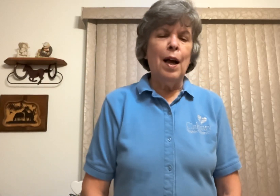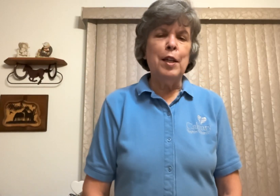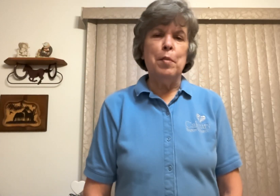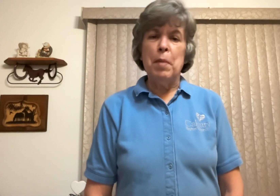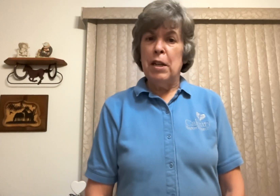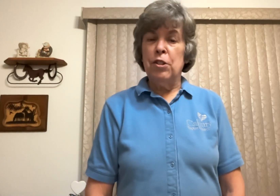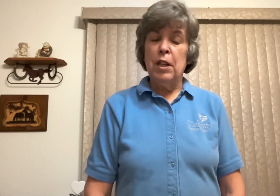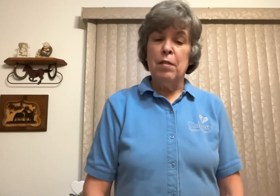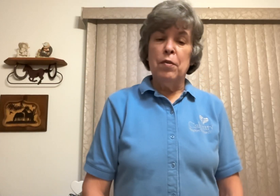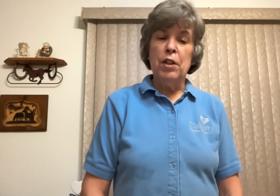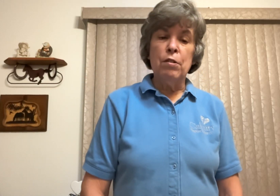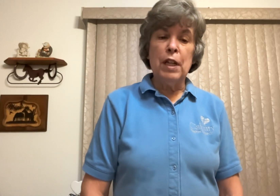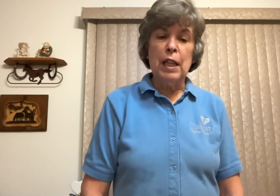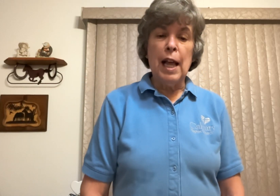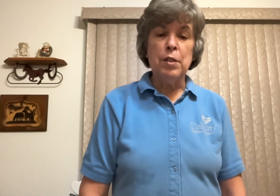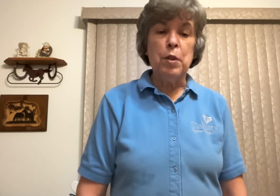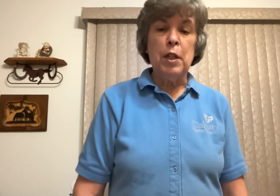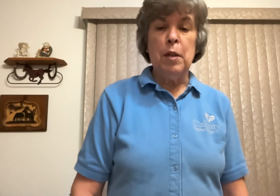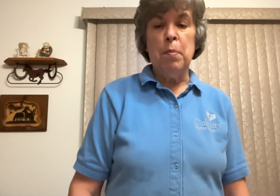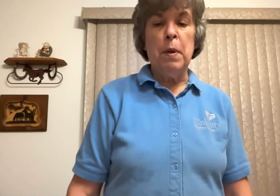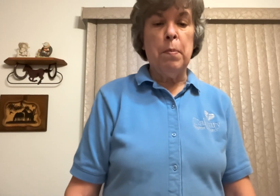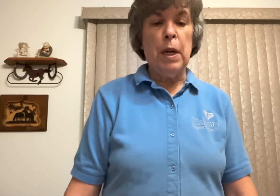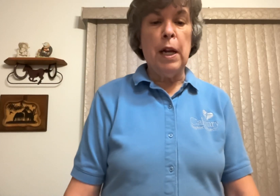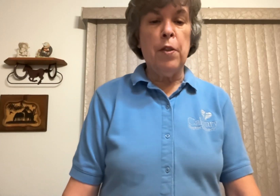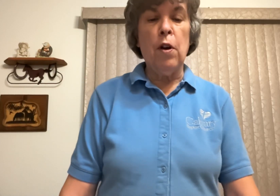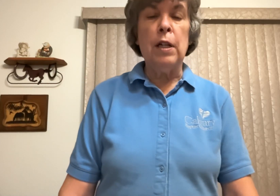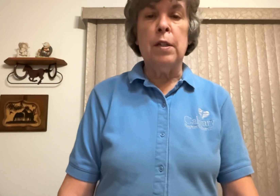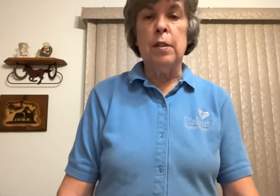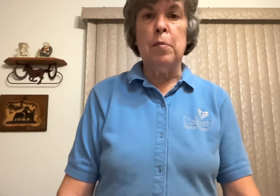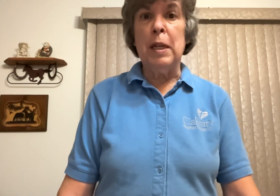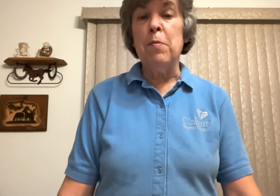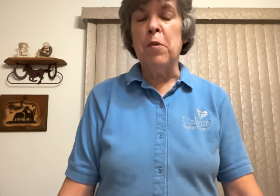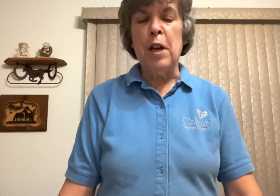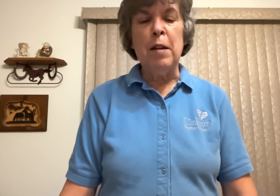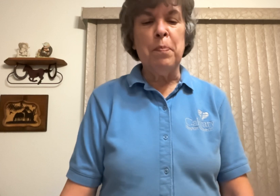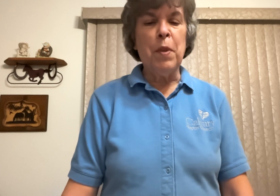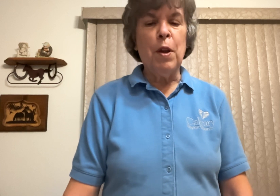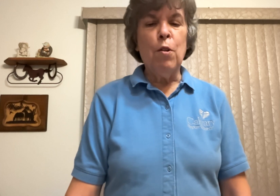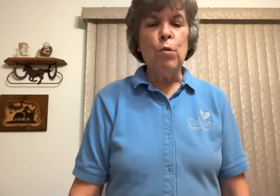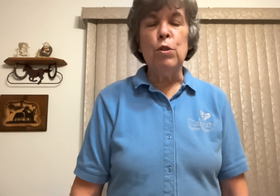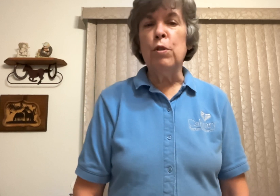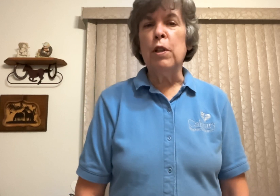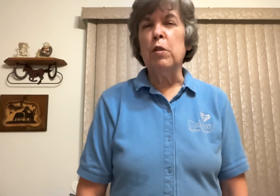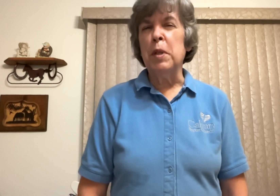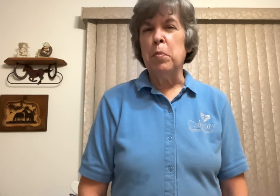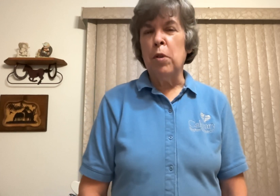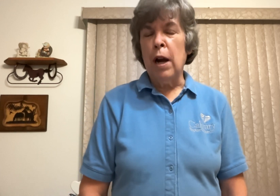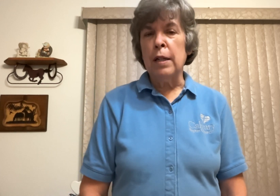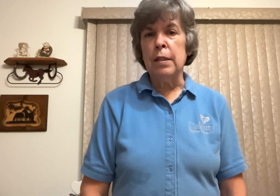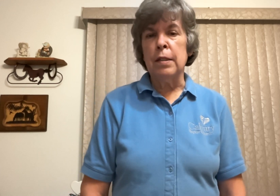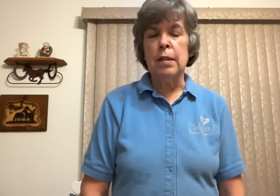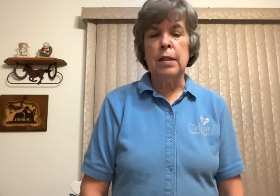I didn't manage to get a video done last week, but I thought to make up for that, we'll do a little bit of practice